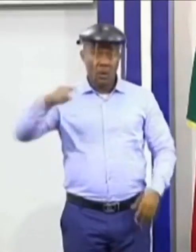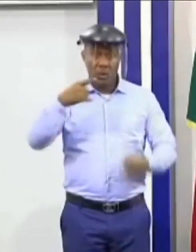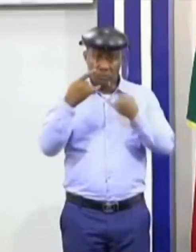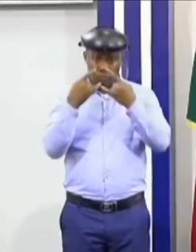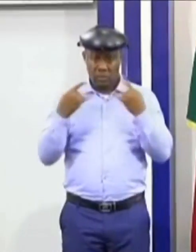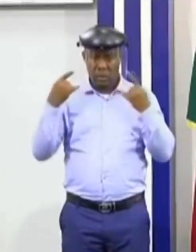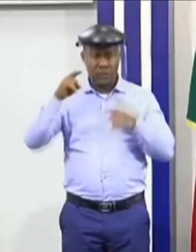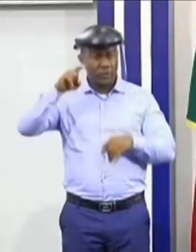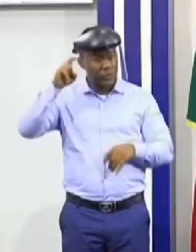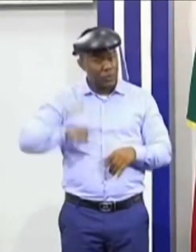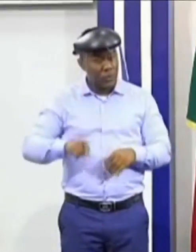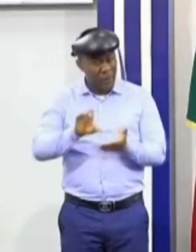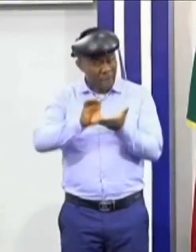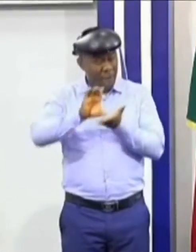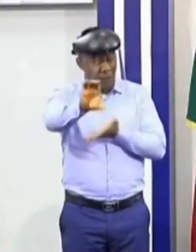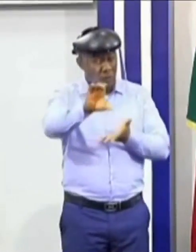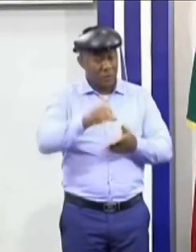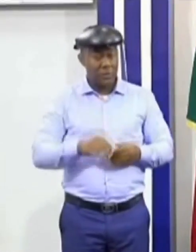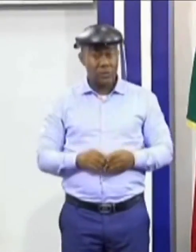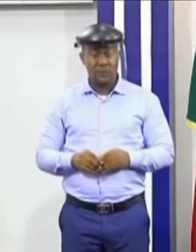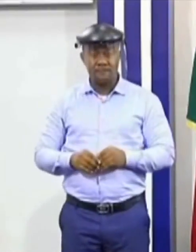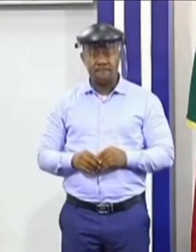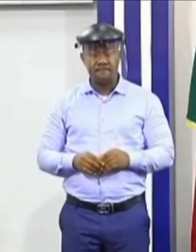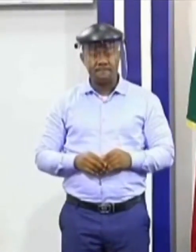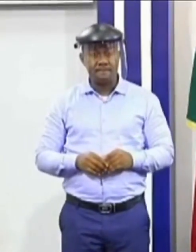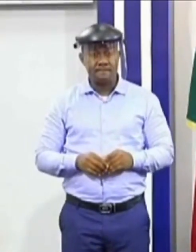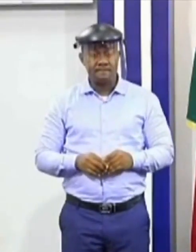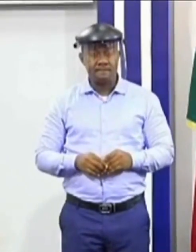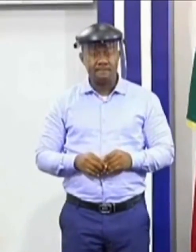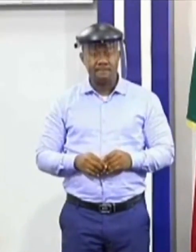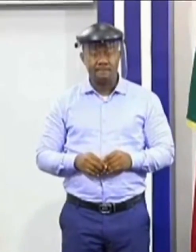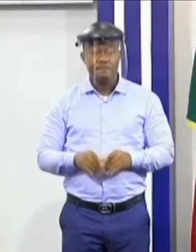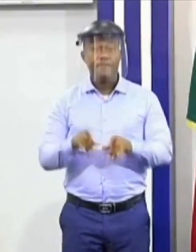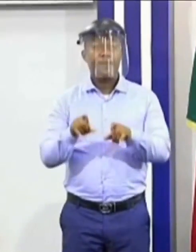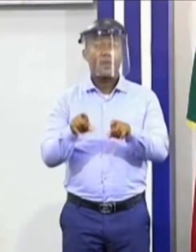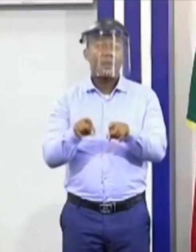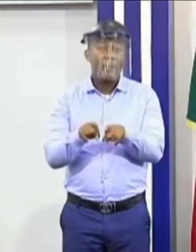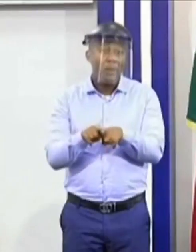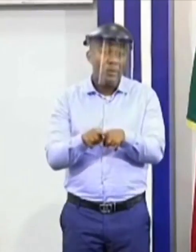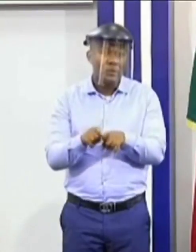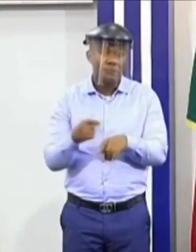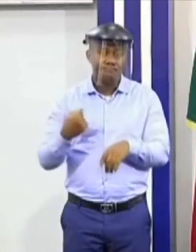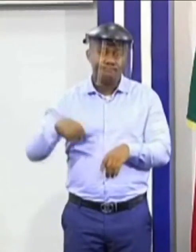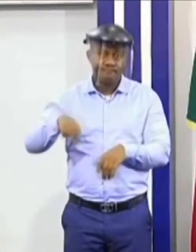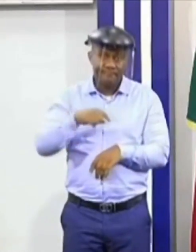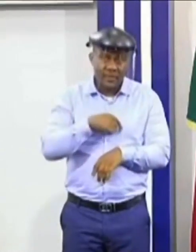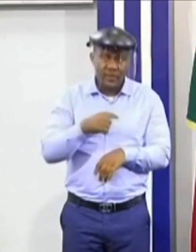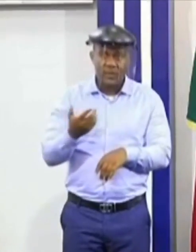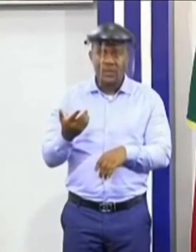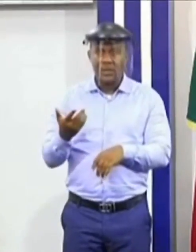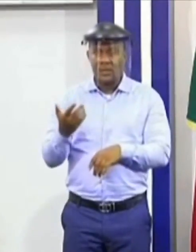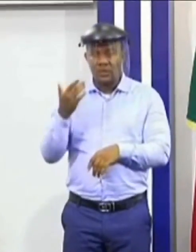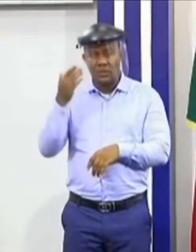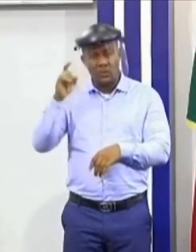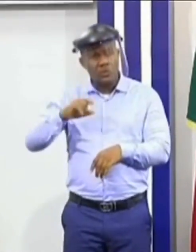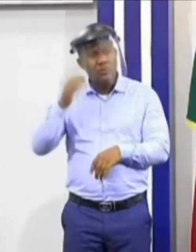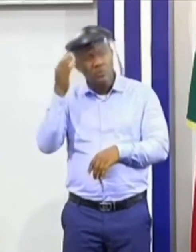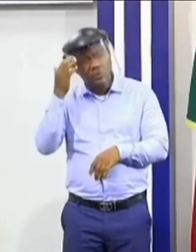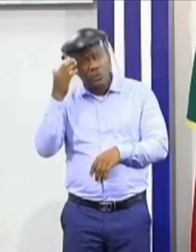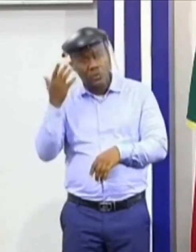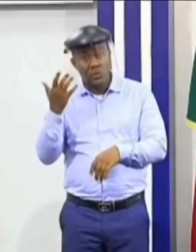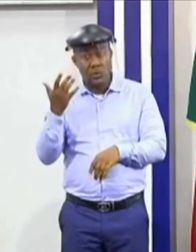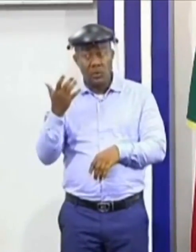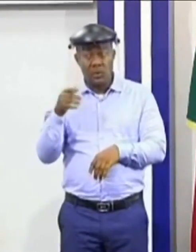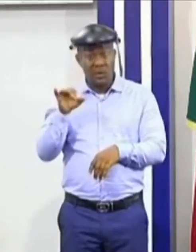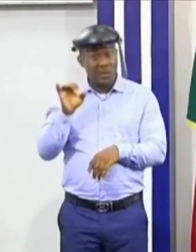We also implore citizens that it is our collective responsibility. It is